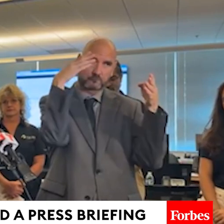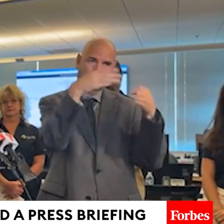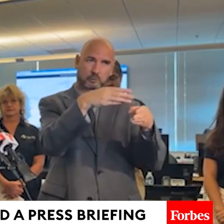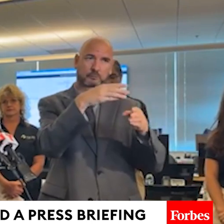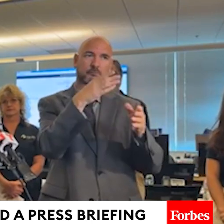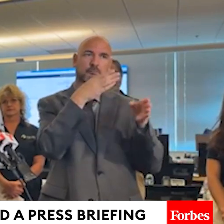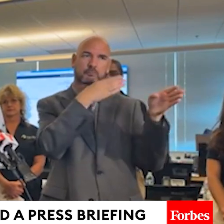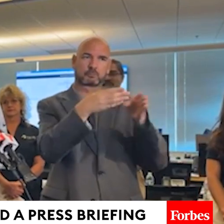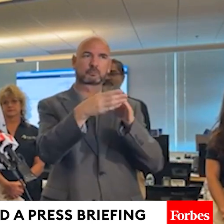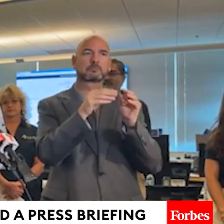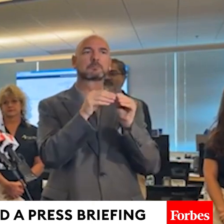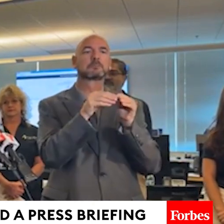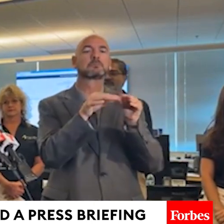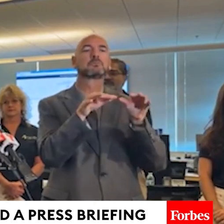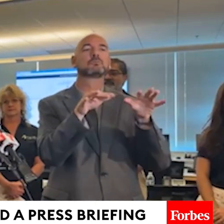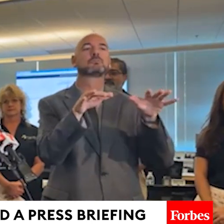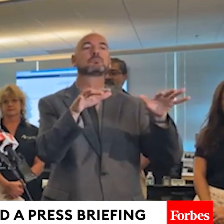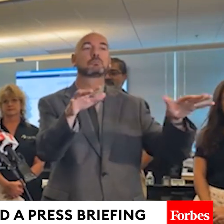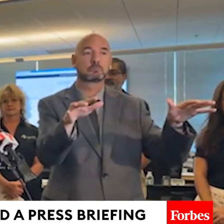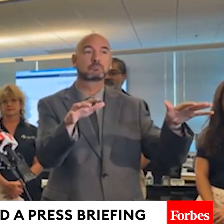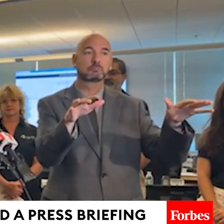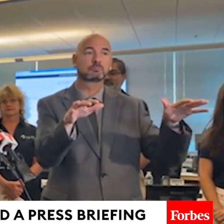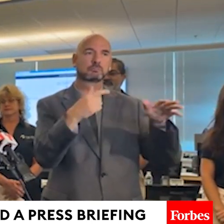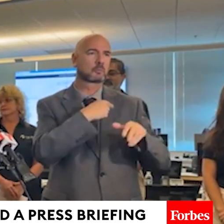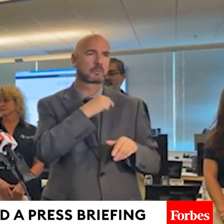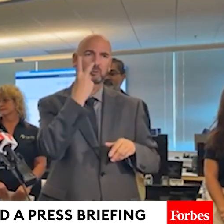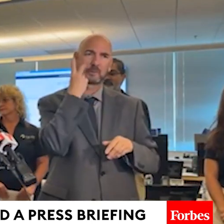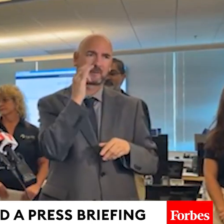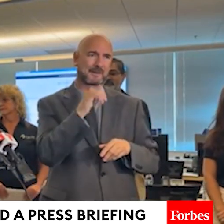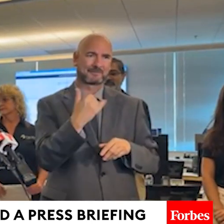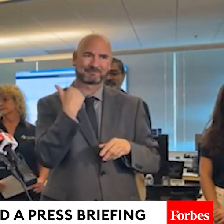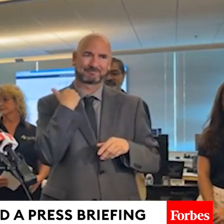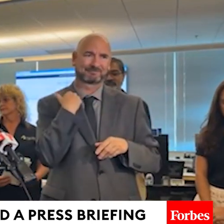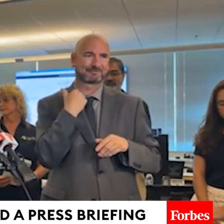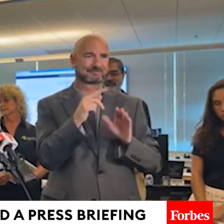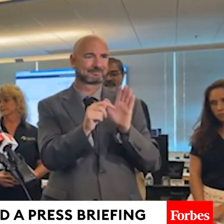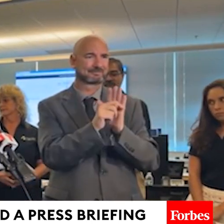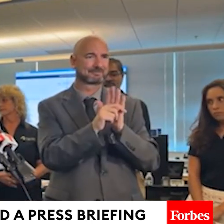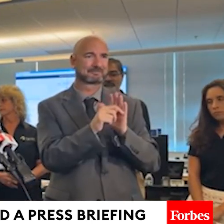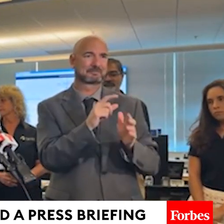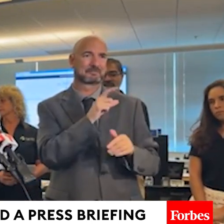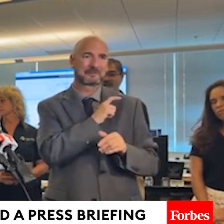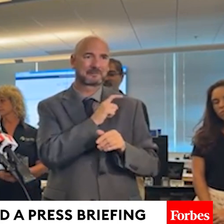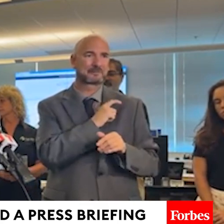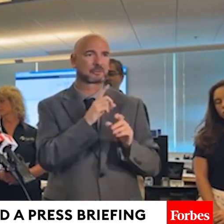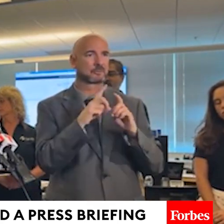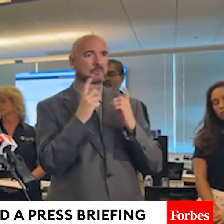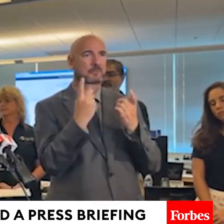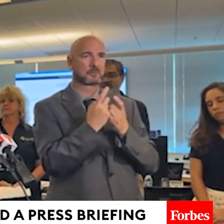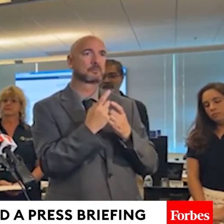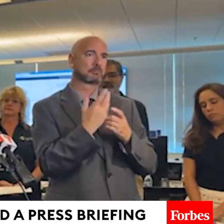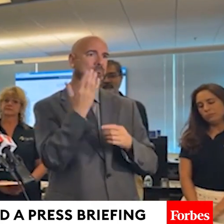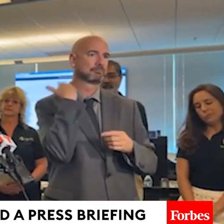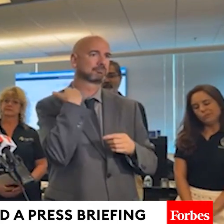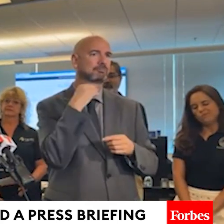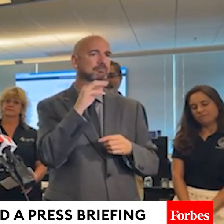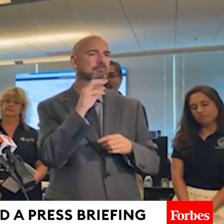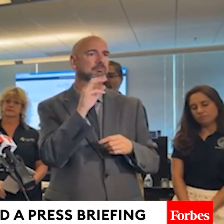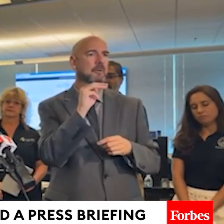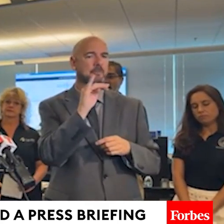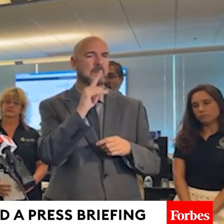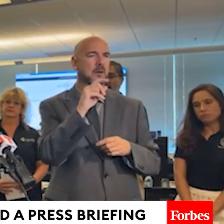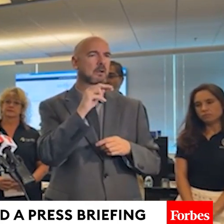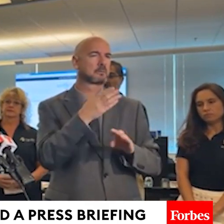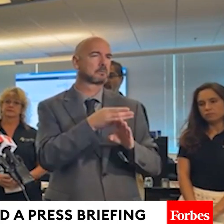of that. We saw that actually with Tampa Police Department prior to Milton. You know, people